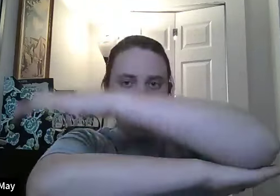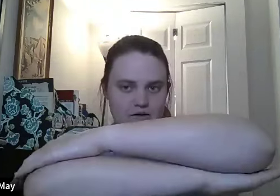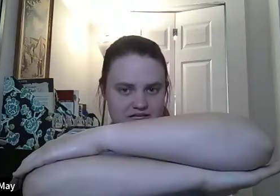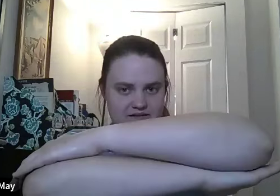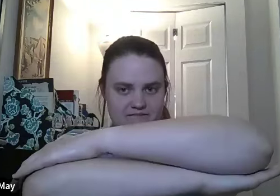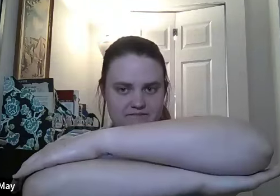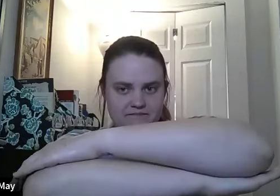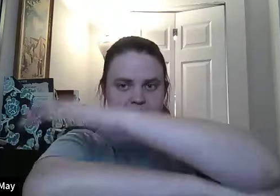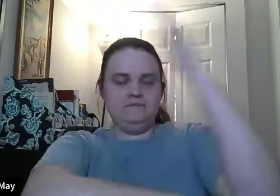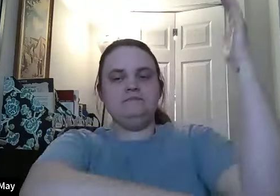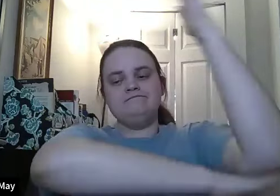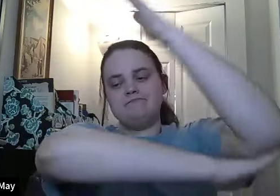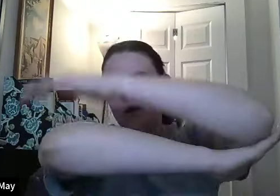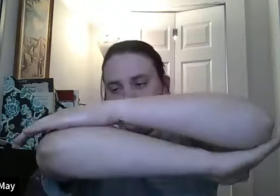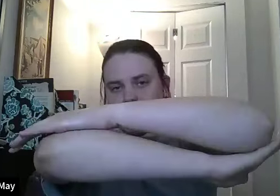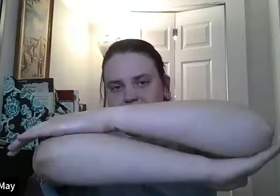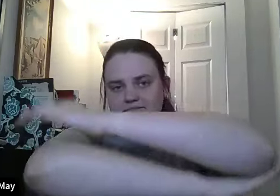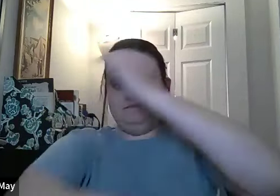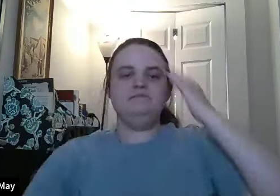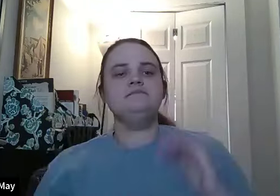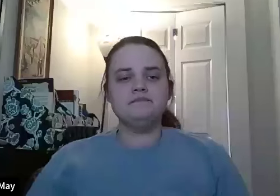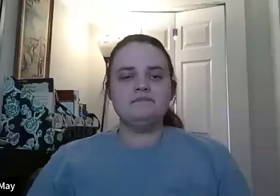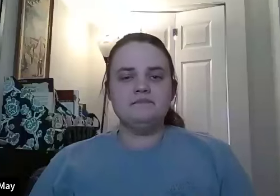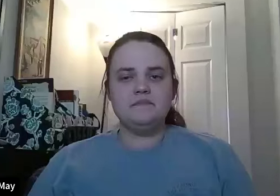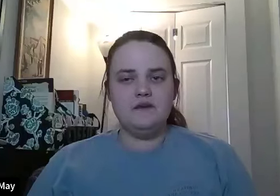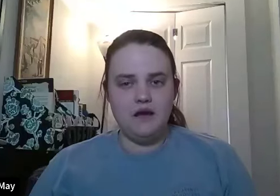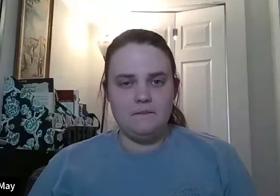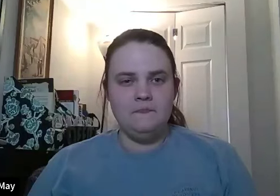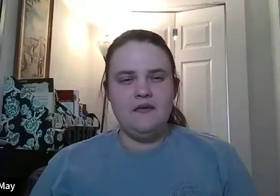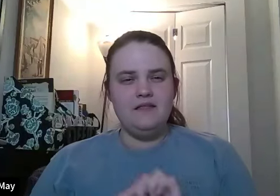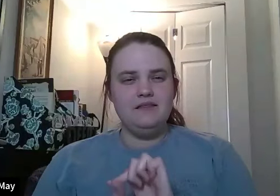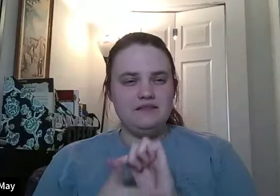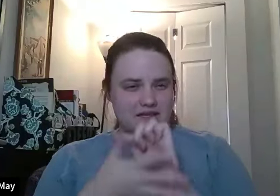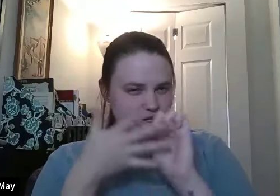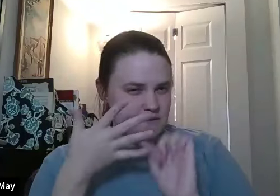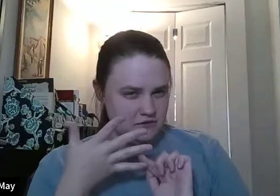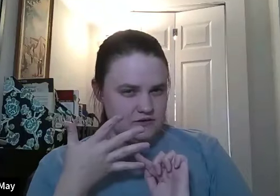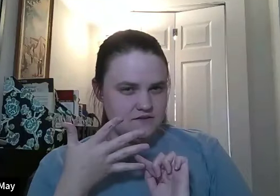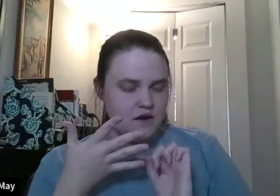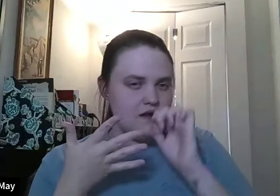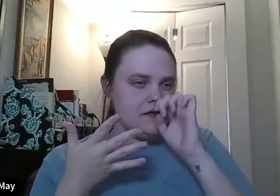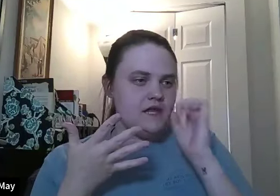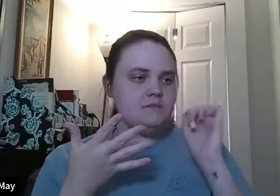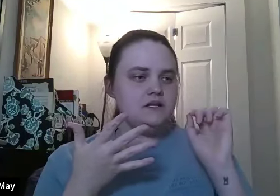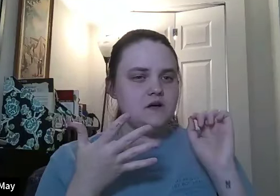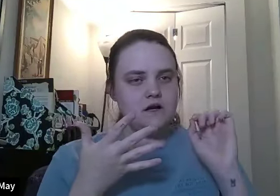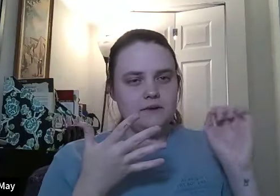all day, all day. Okay, let's go back through these 5, and then I'm going to talk